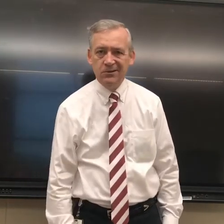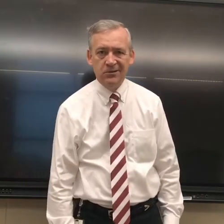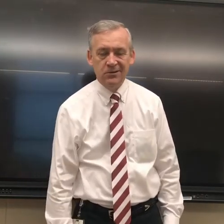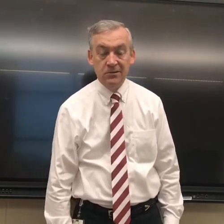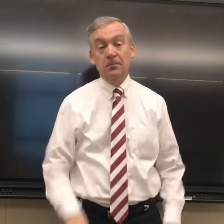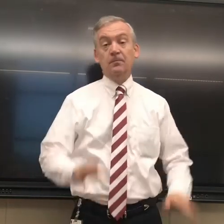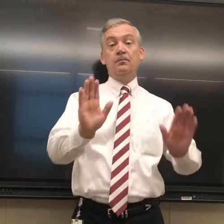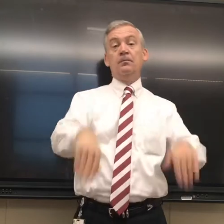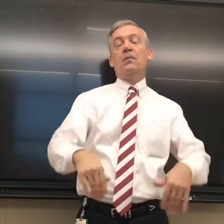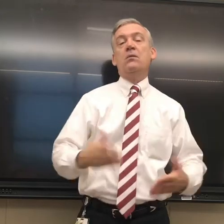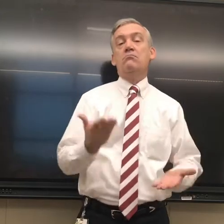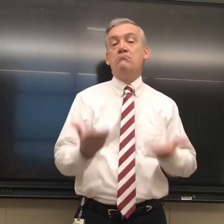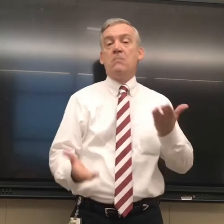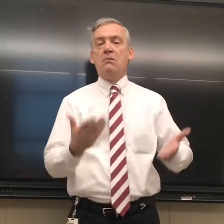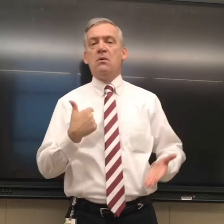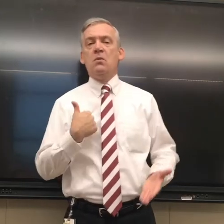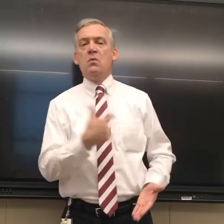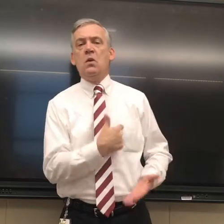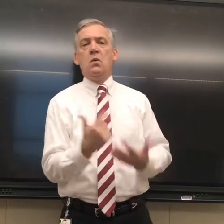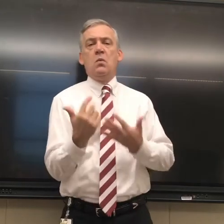Perhaps we waited for a miracle,